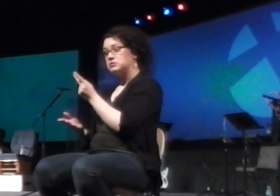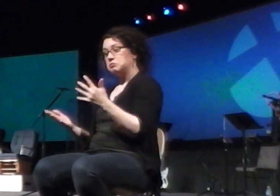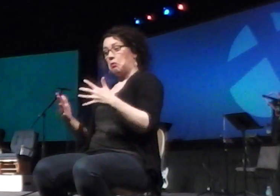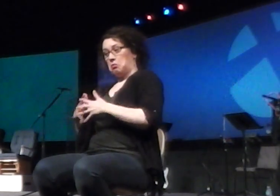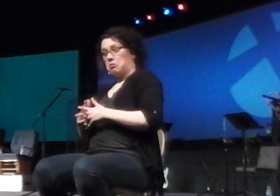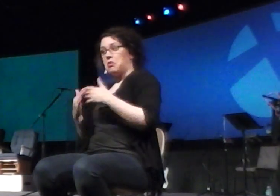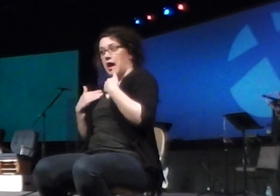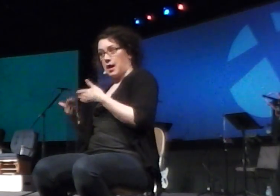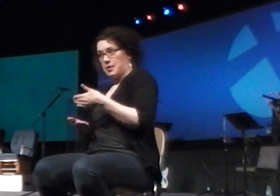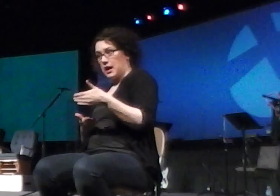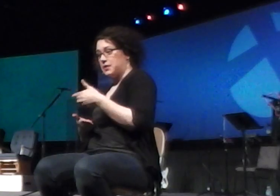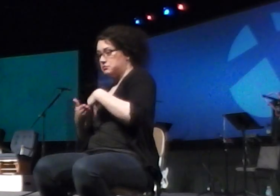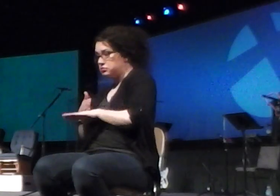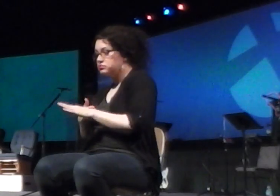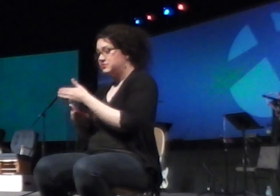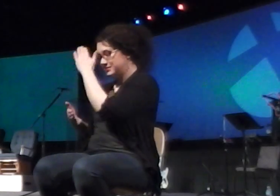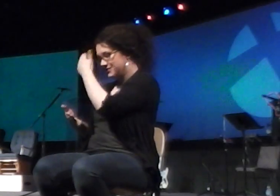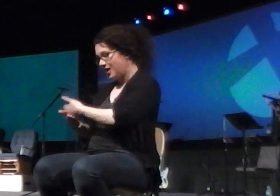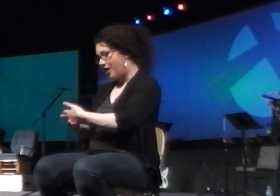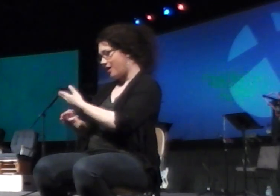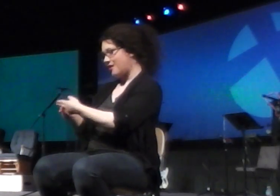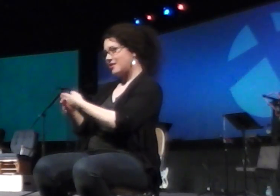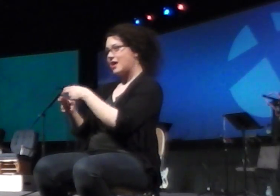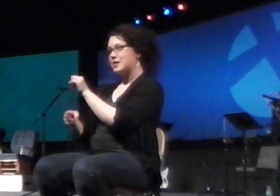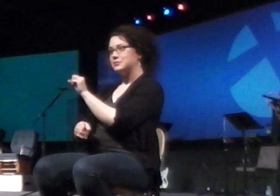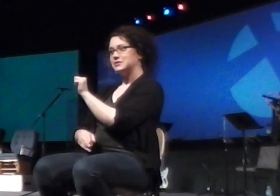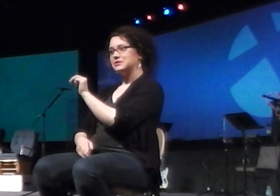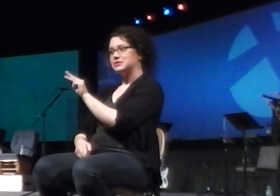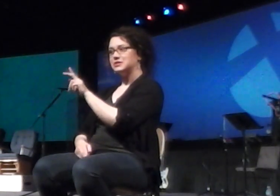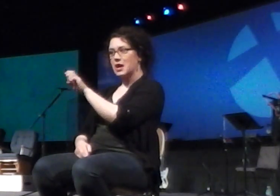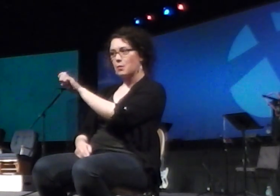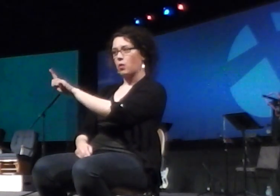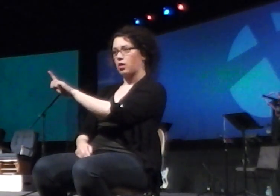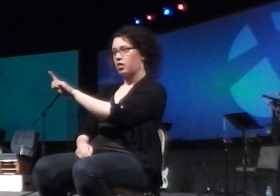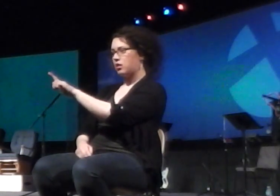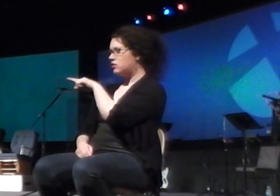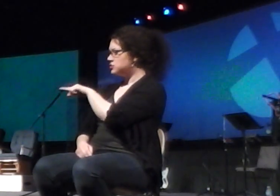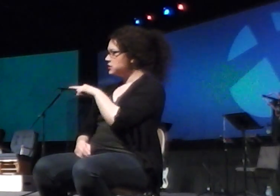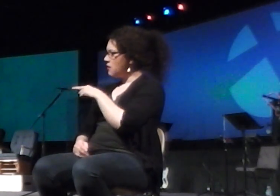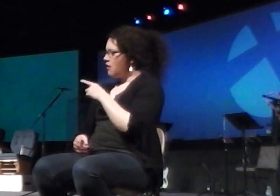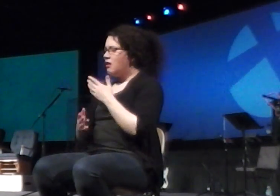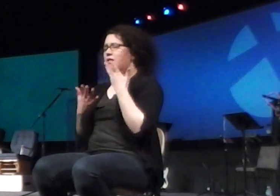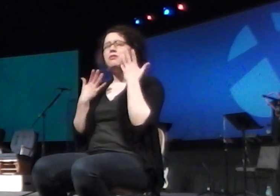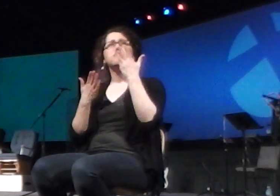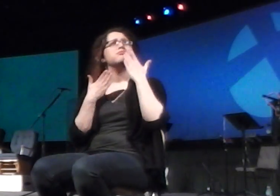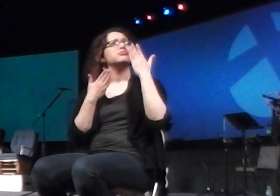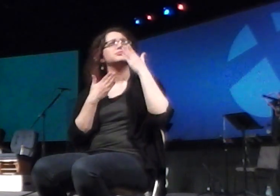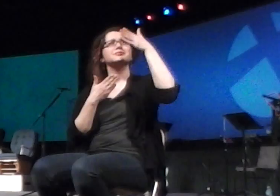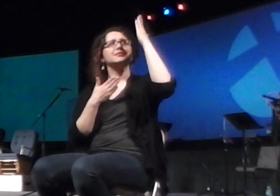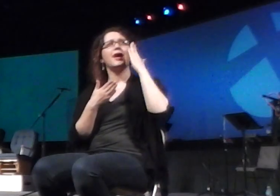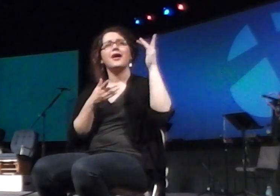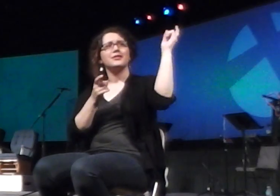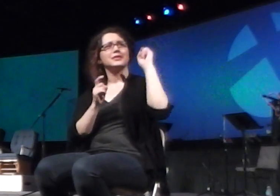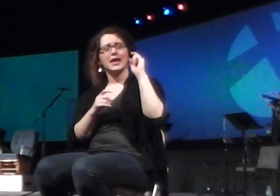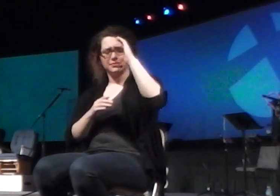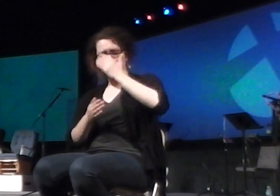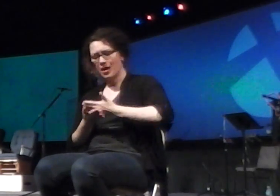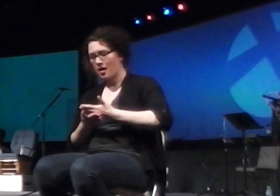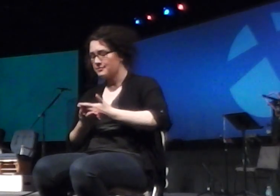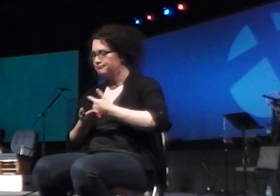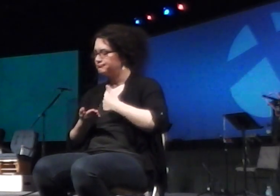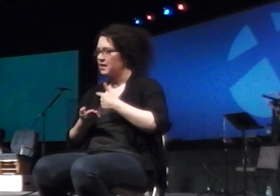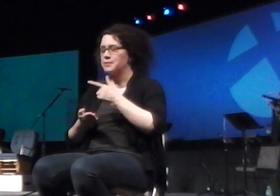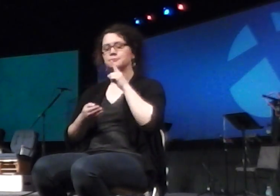Hannah has a son, and she names him Samuel. And she feels so compelled by God that God gave her son, and she was supposed to dedicate him